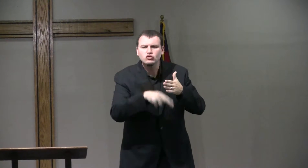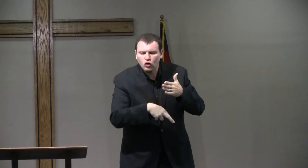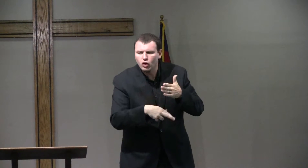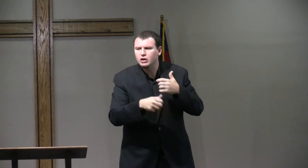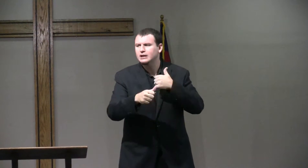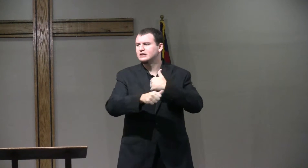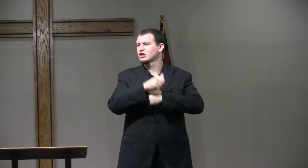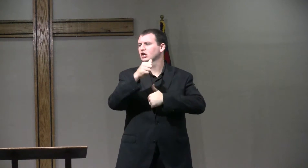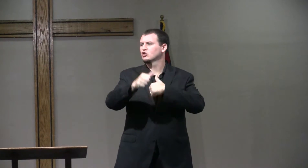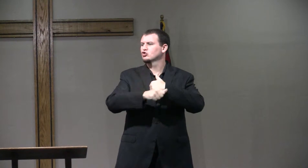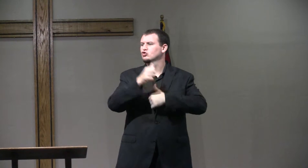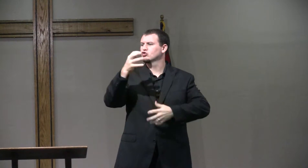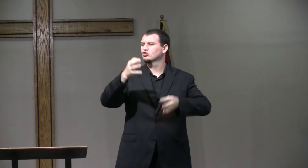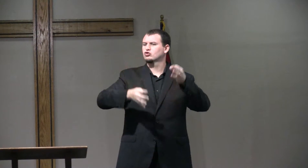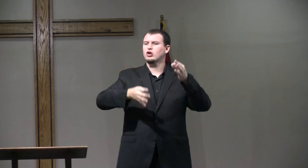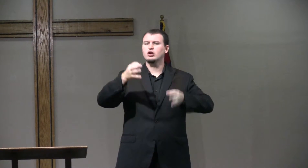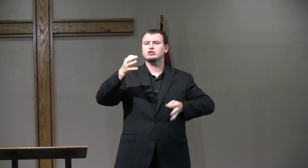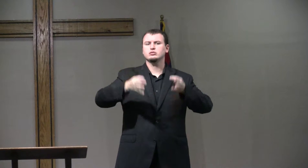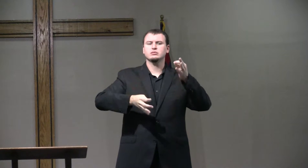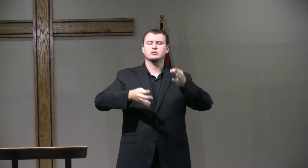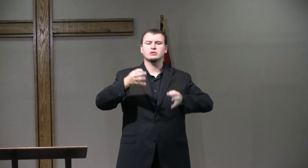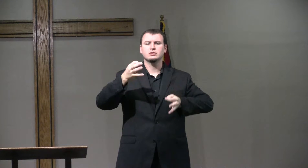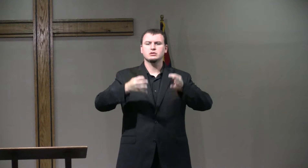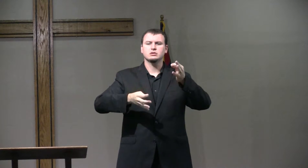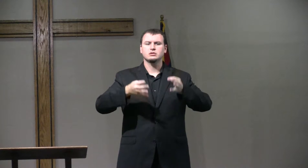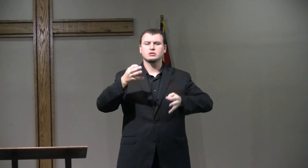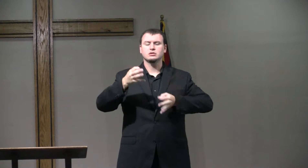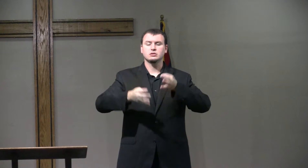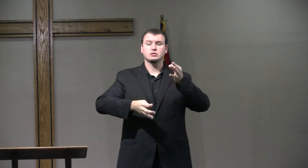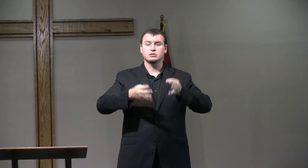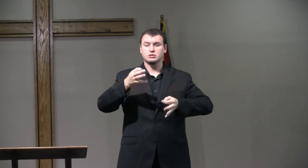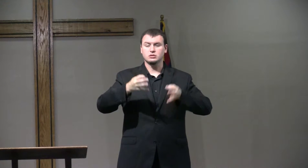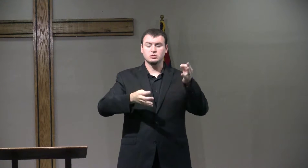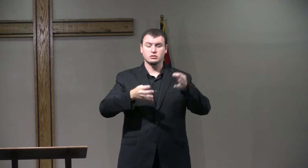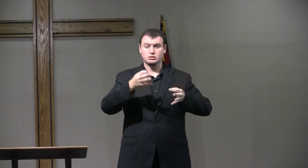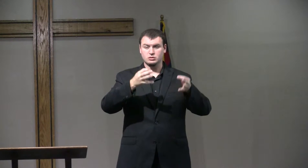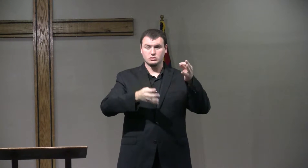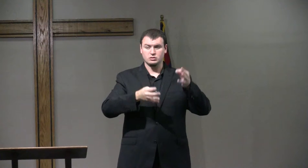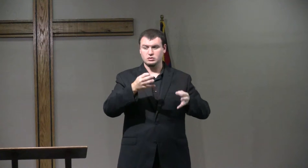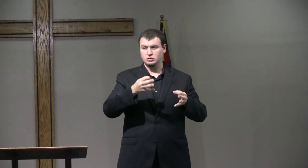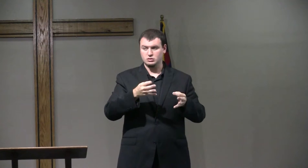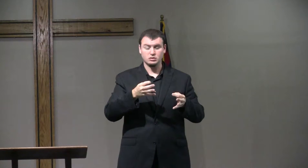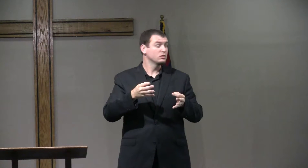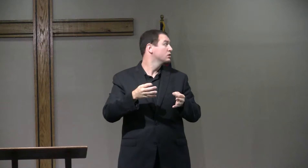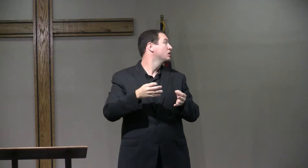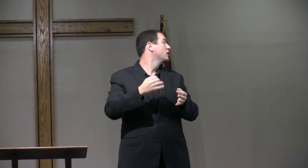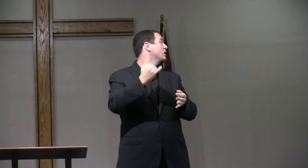First, Jesus mentions angry without reason, in danger of judgment.